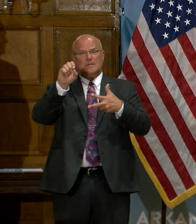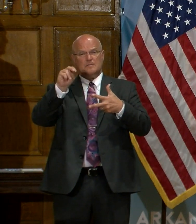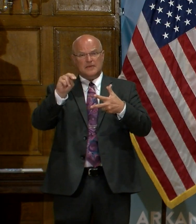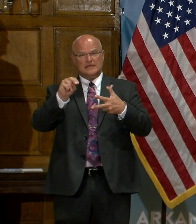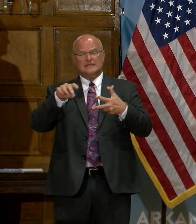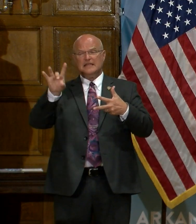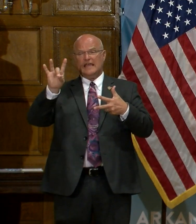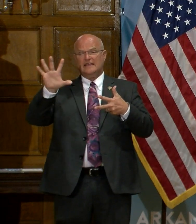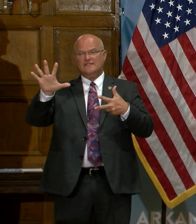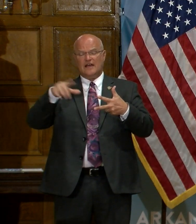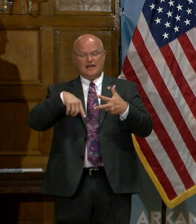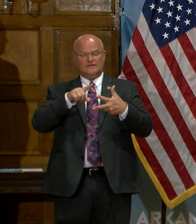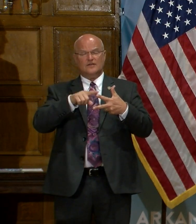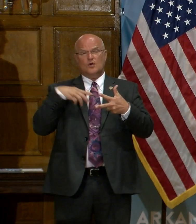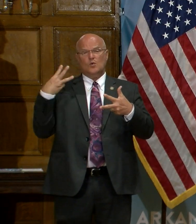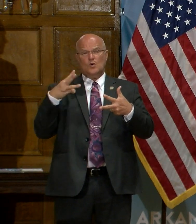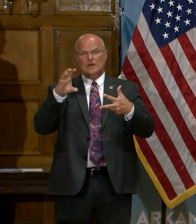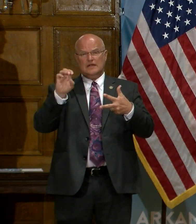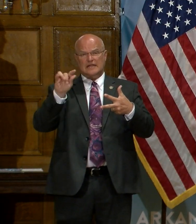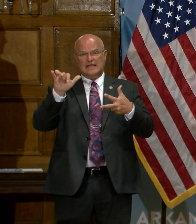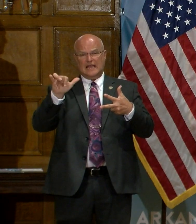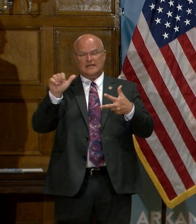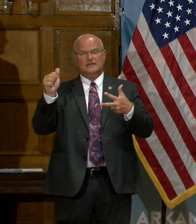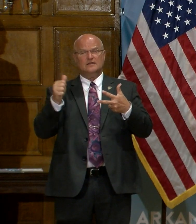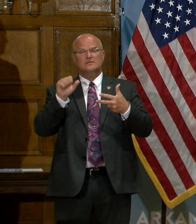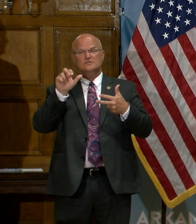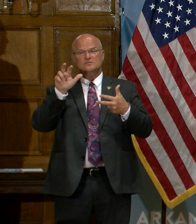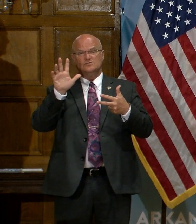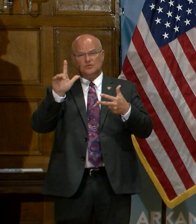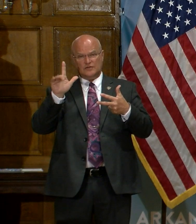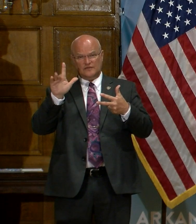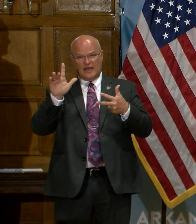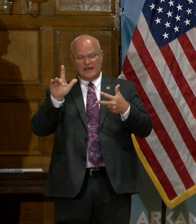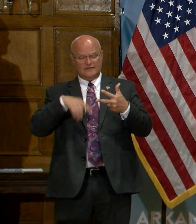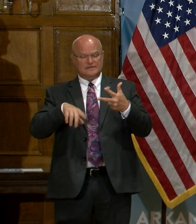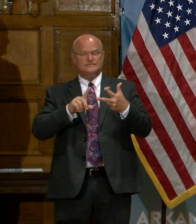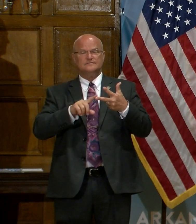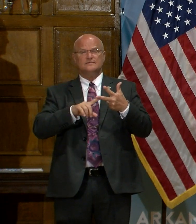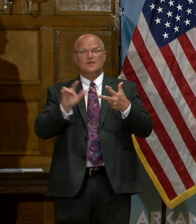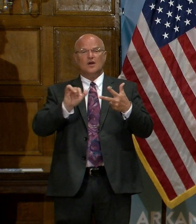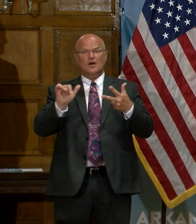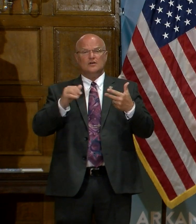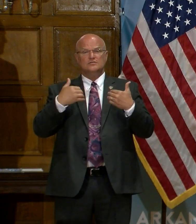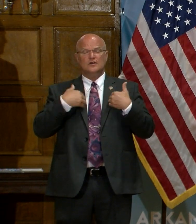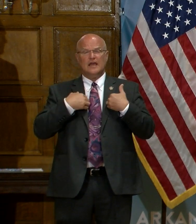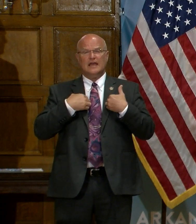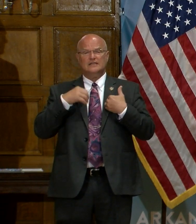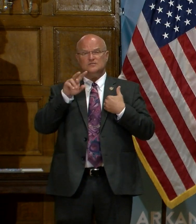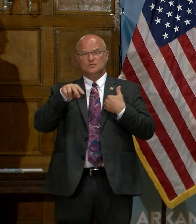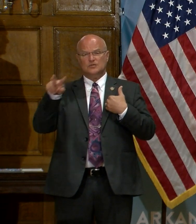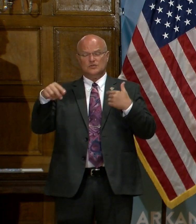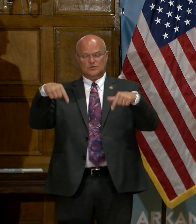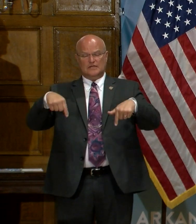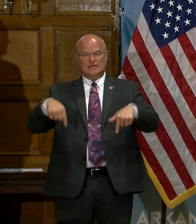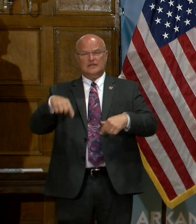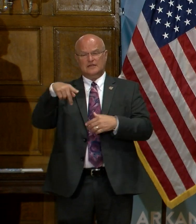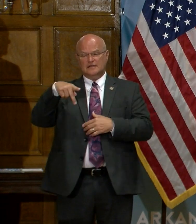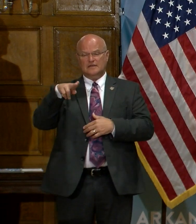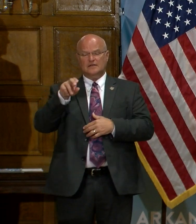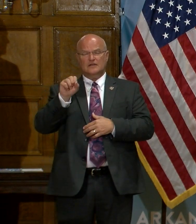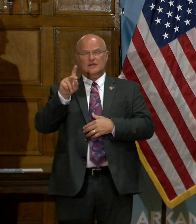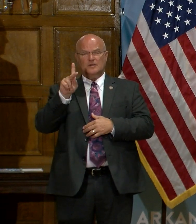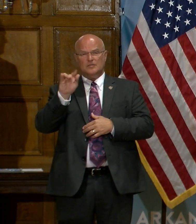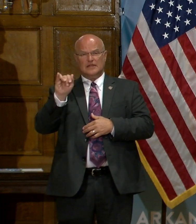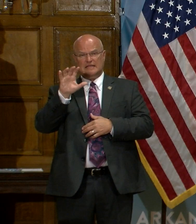with 85, Washington County with 25. We also had 22 from Pulaski